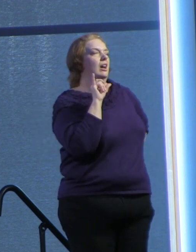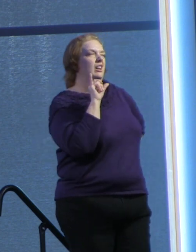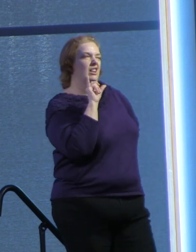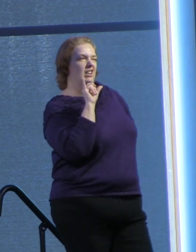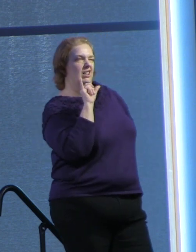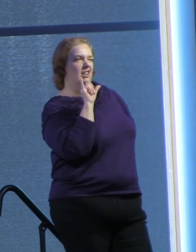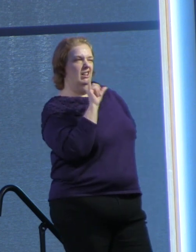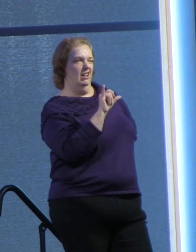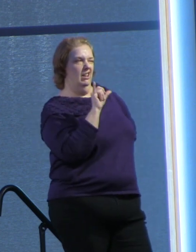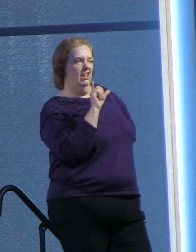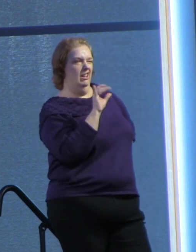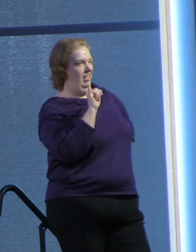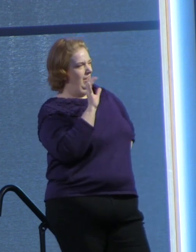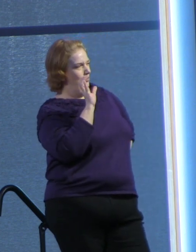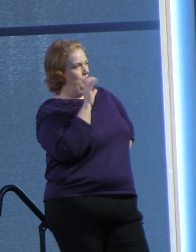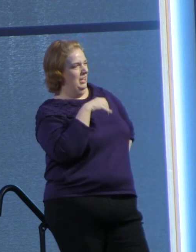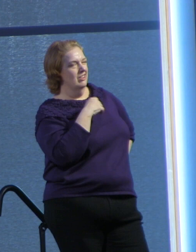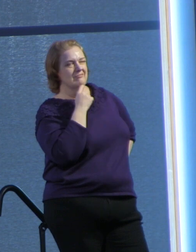that's not what we thought.